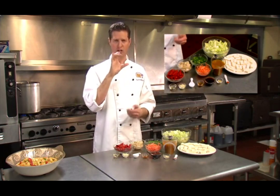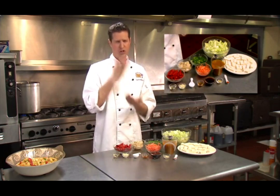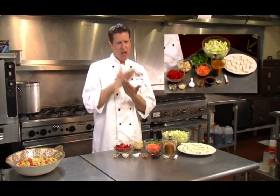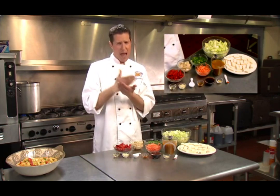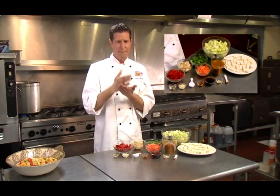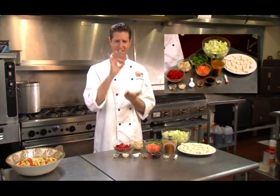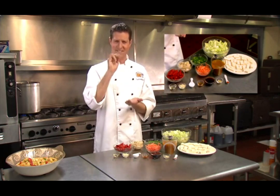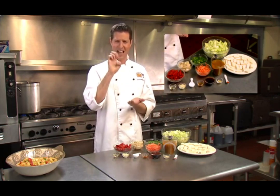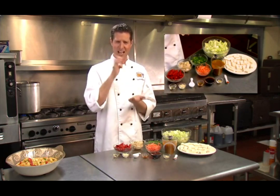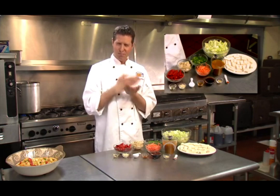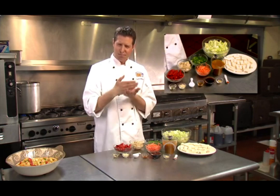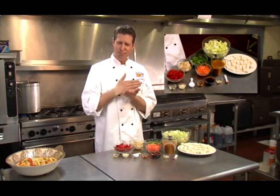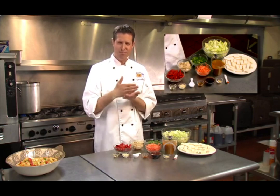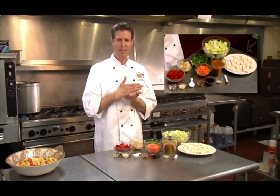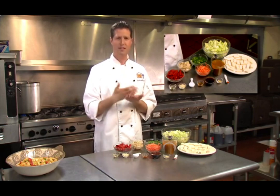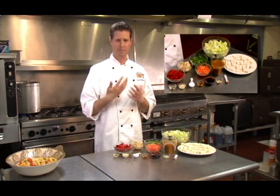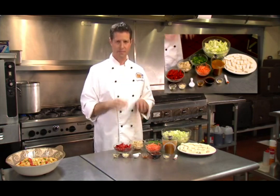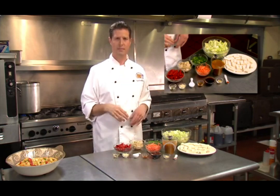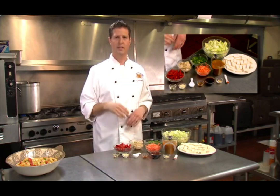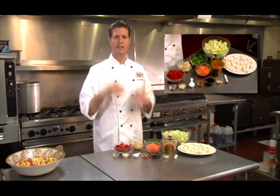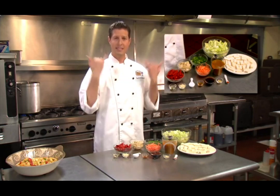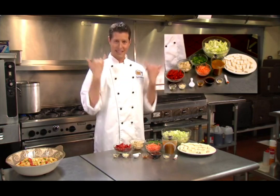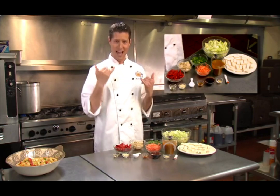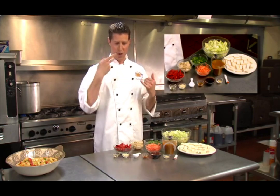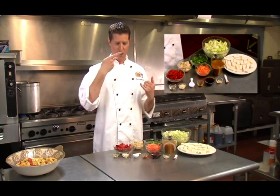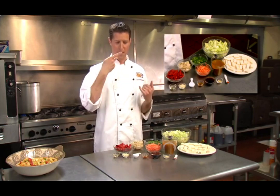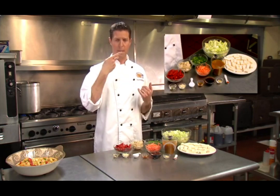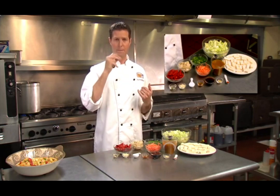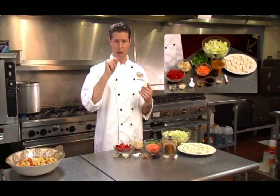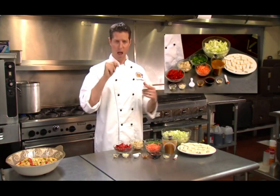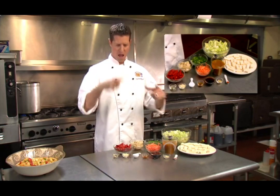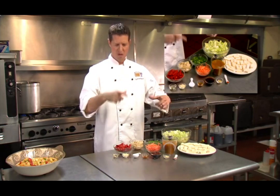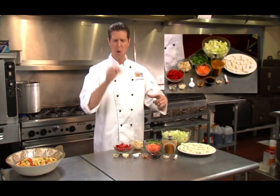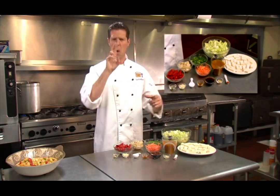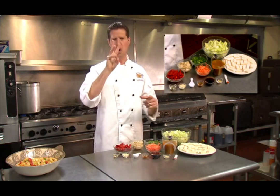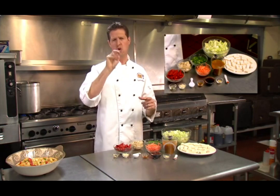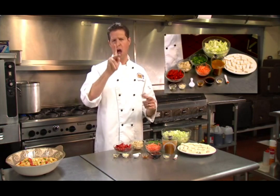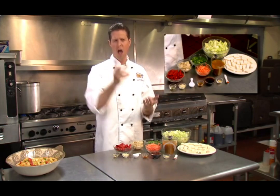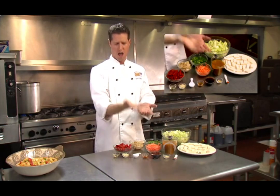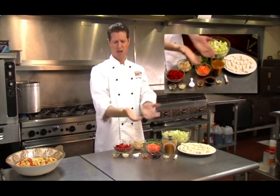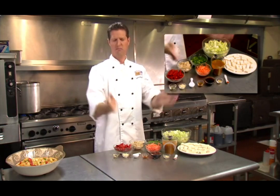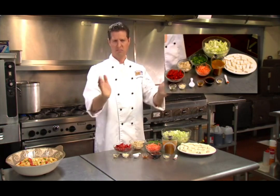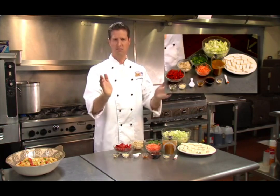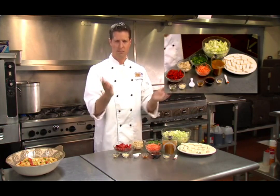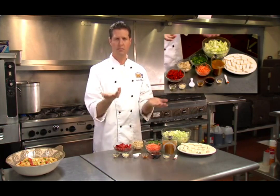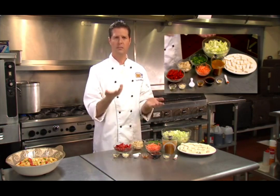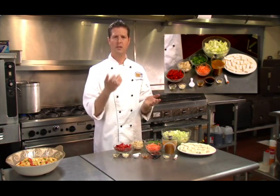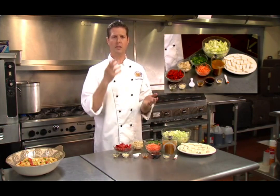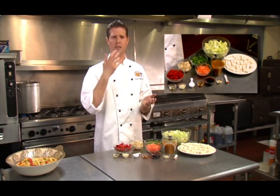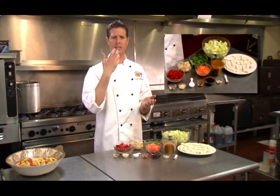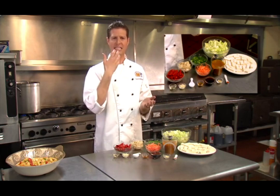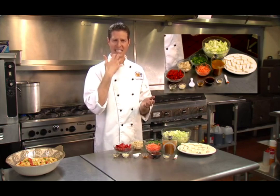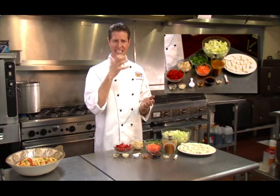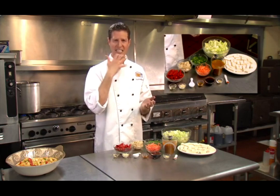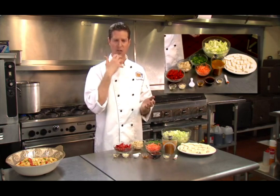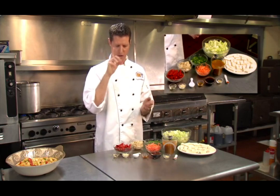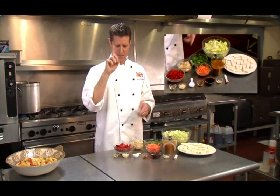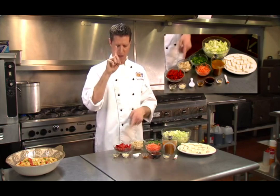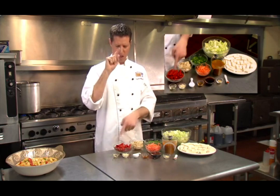Finally, chop the garlic. In a pan or wok, heat 1 teaspoon of canola oil until very